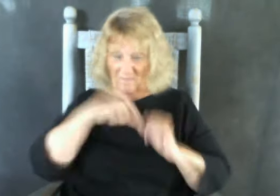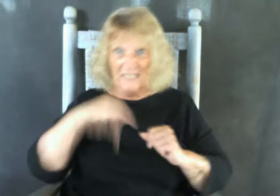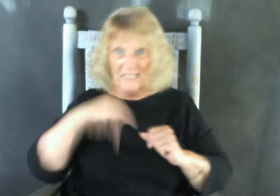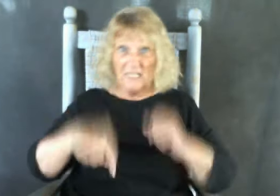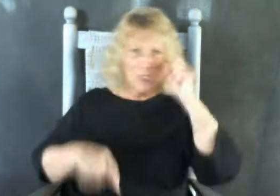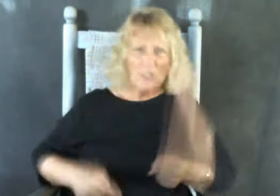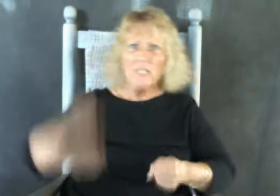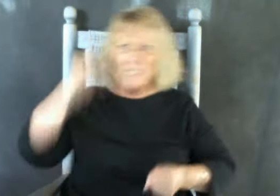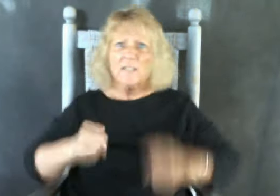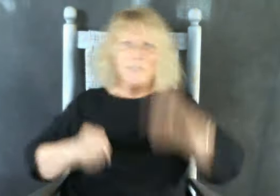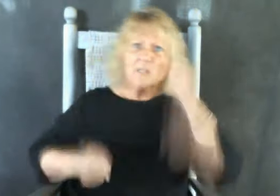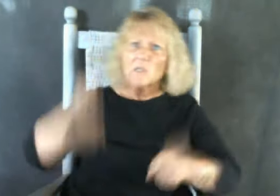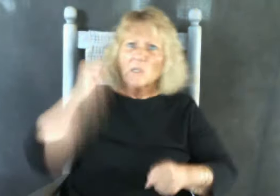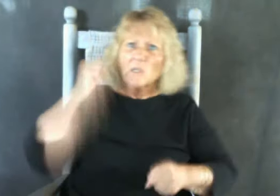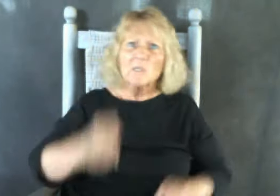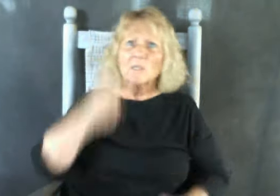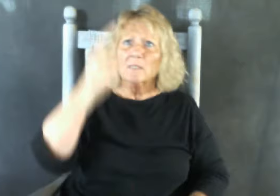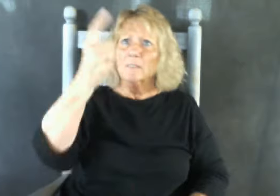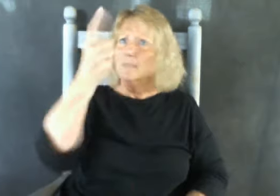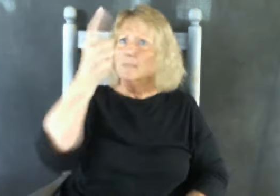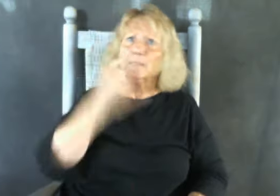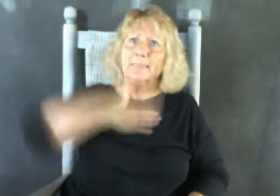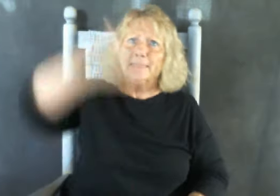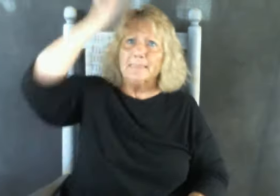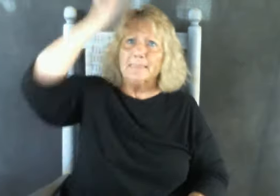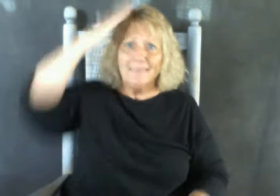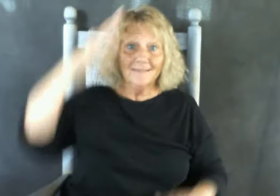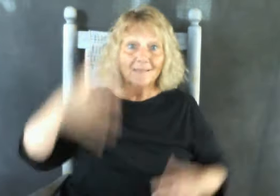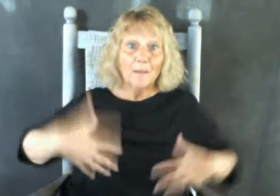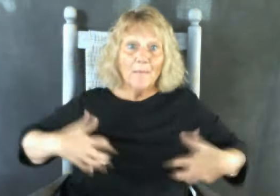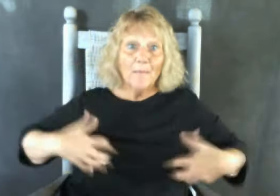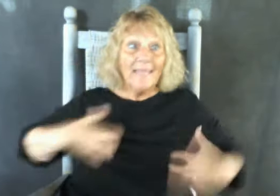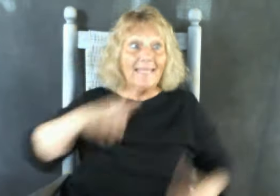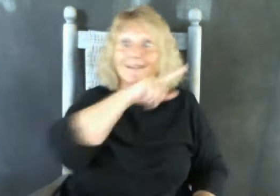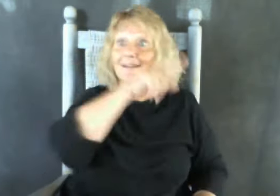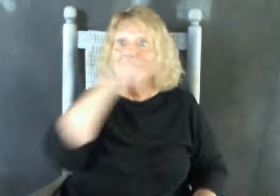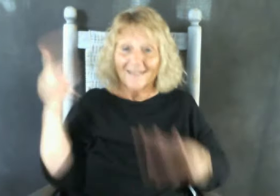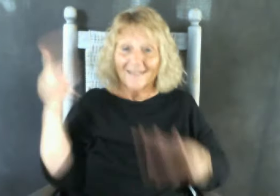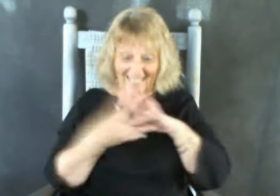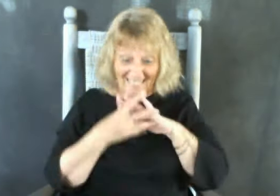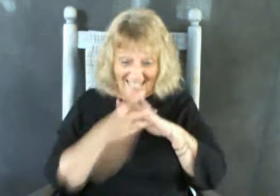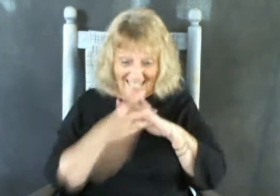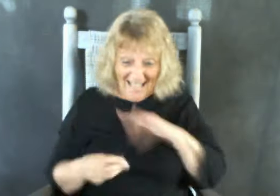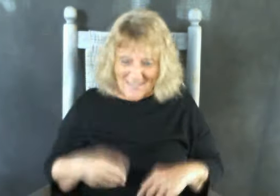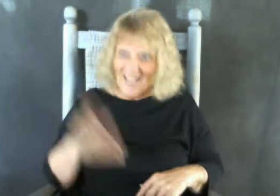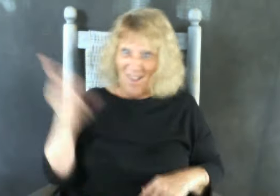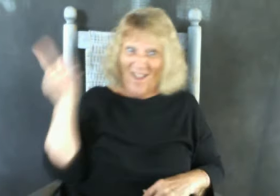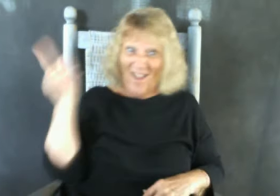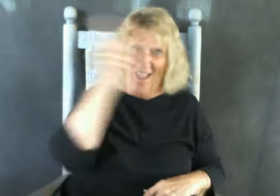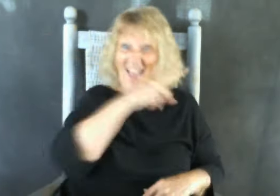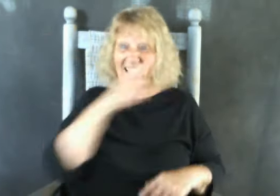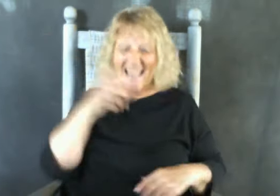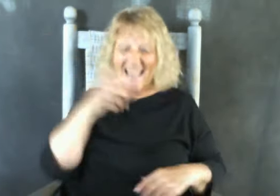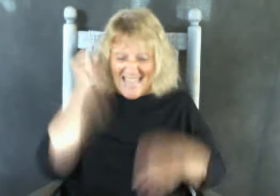as well. He was joined by Defense Secretary Robert Gates, Secretary of Homeland Security, Janet Napolitano is there as well. Our